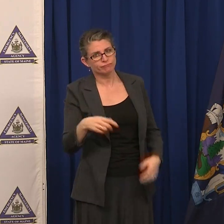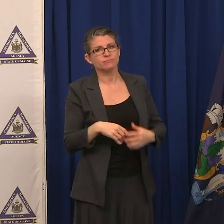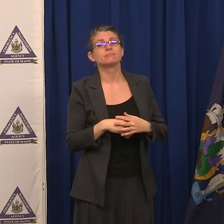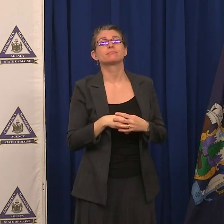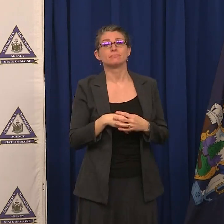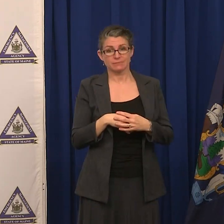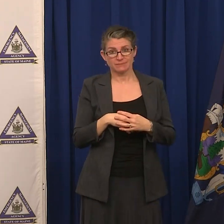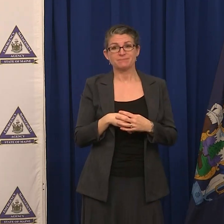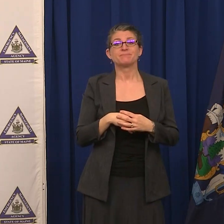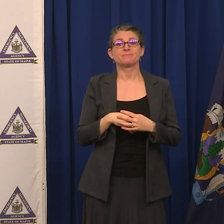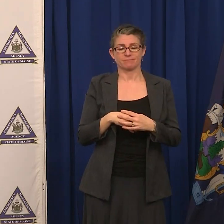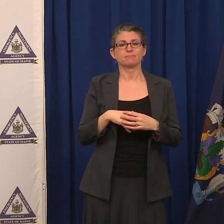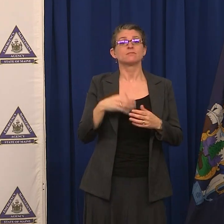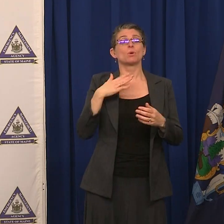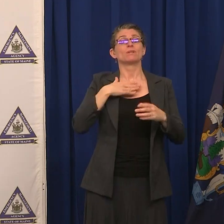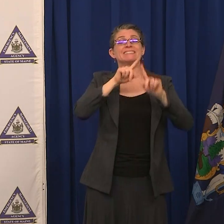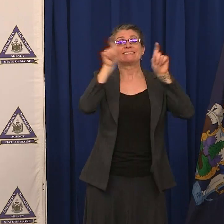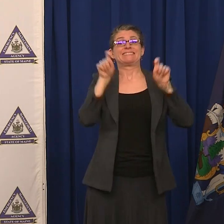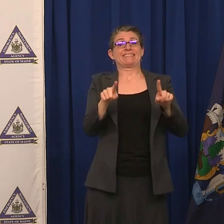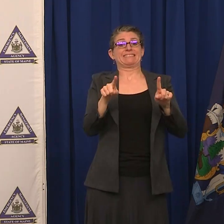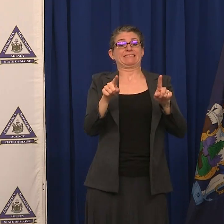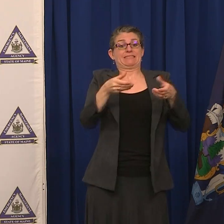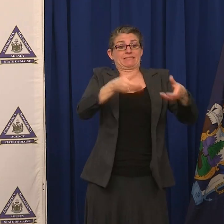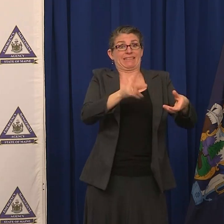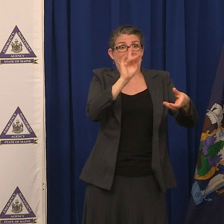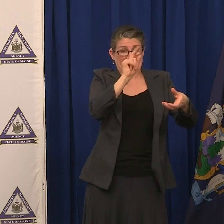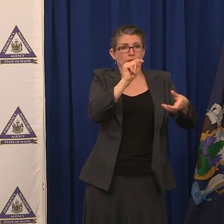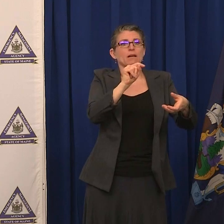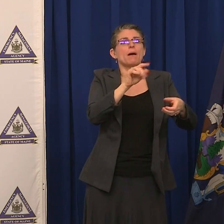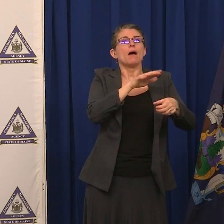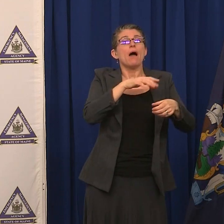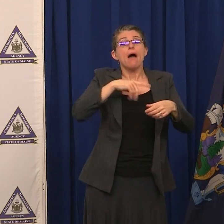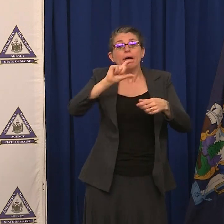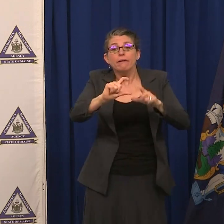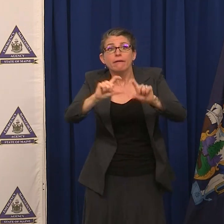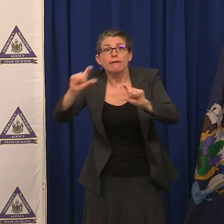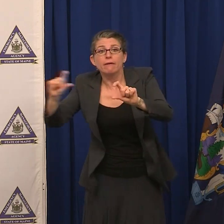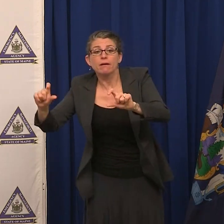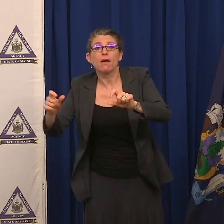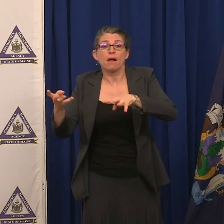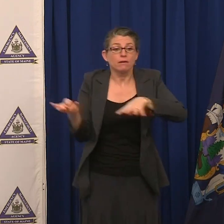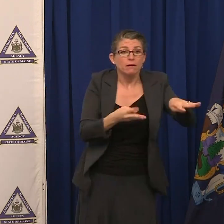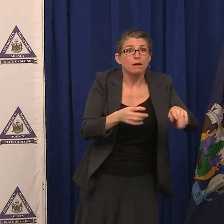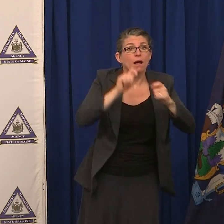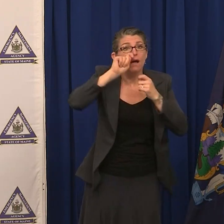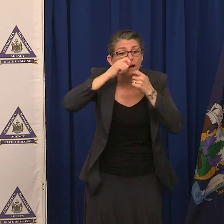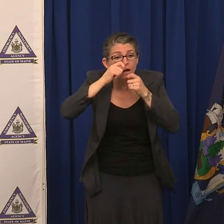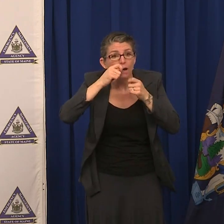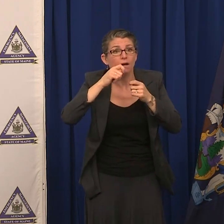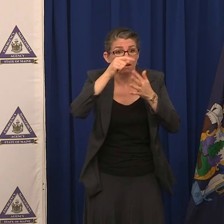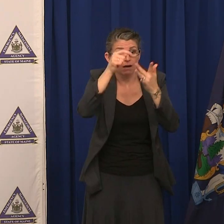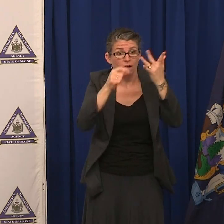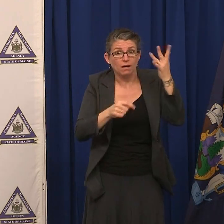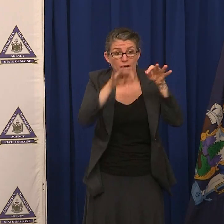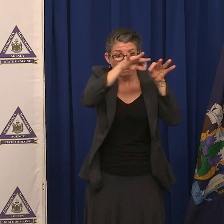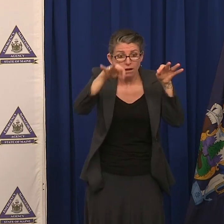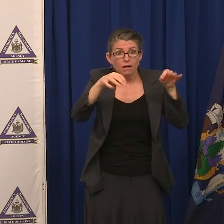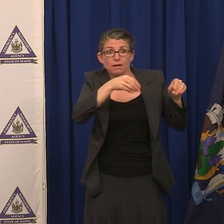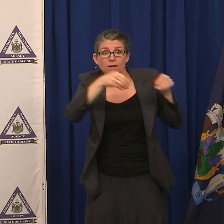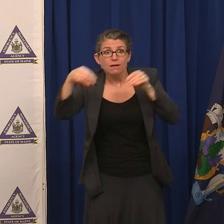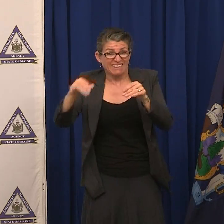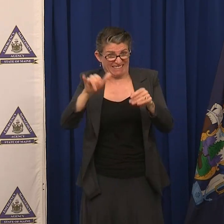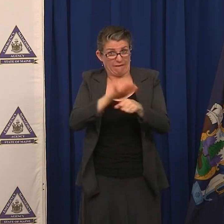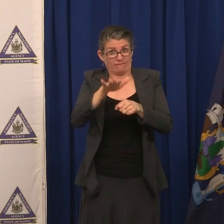supply and the backlog. I'm really glad you raised that, Don. As of this morning,